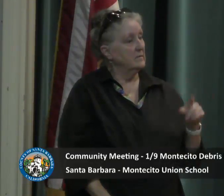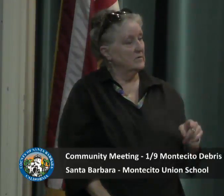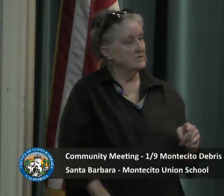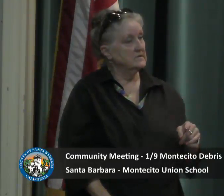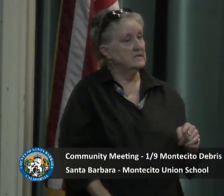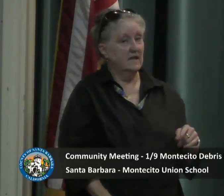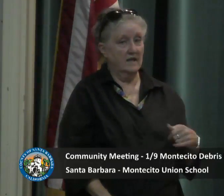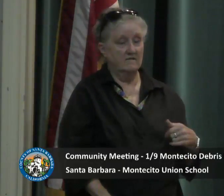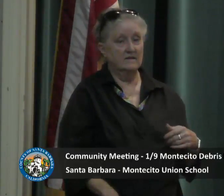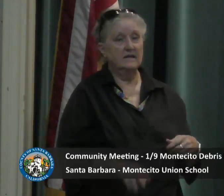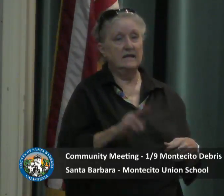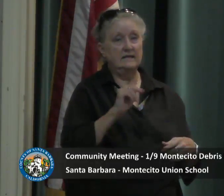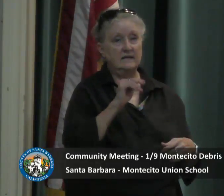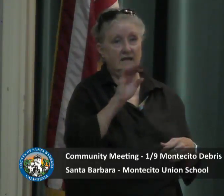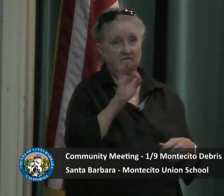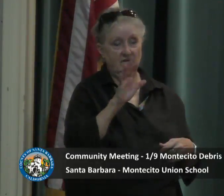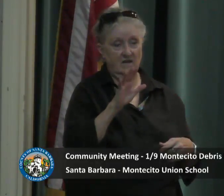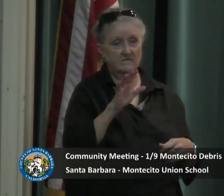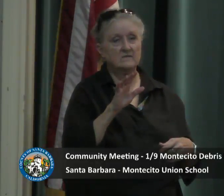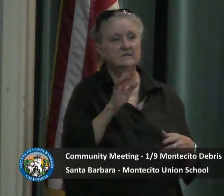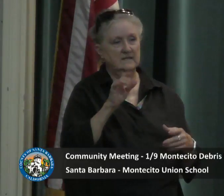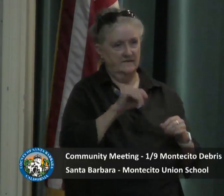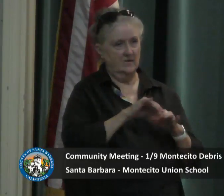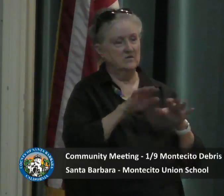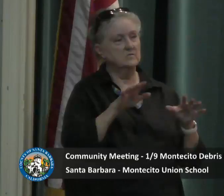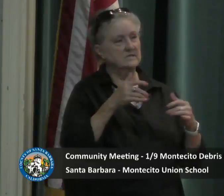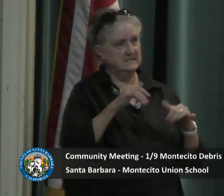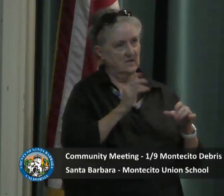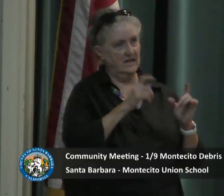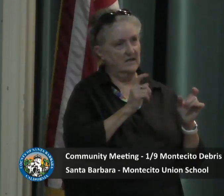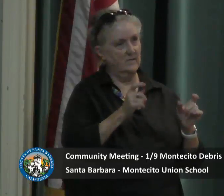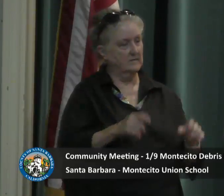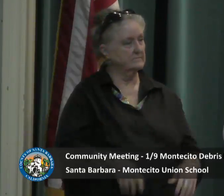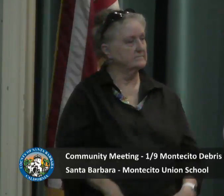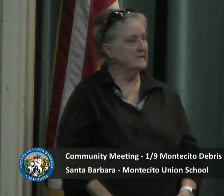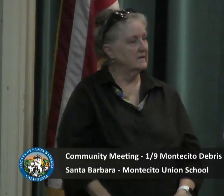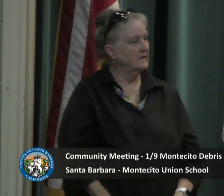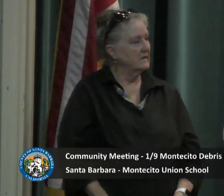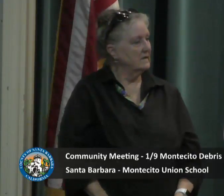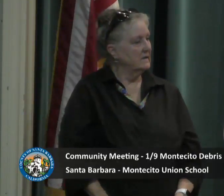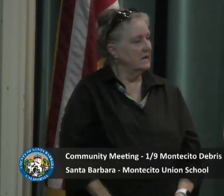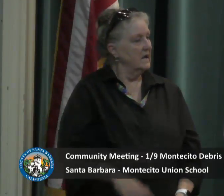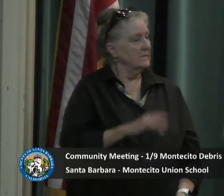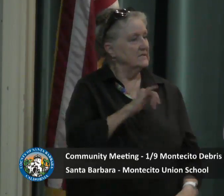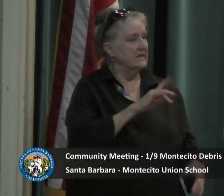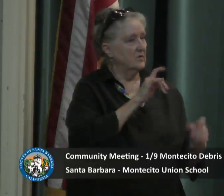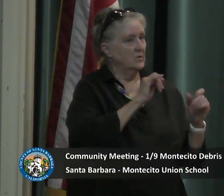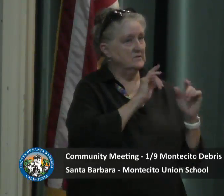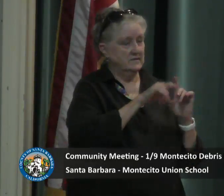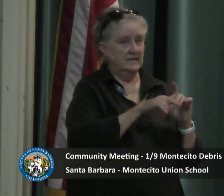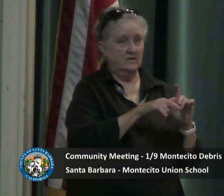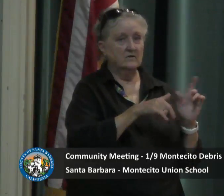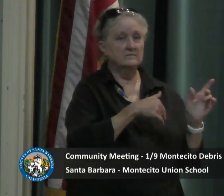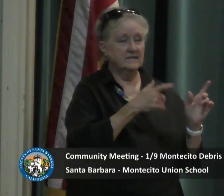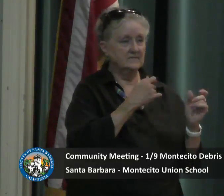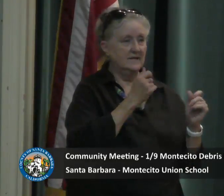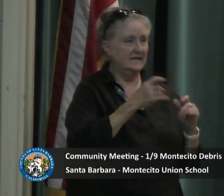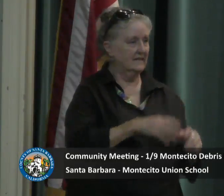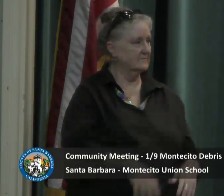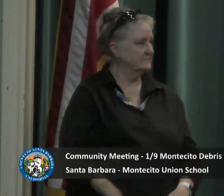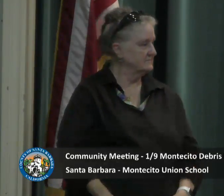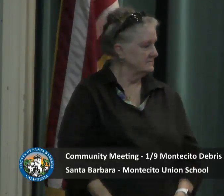an N95 mask, there are distribution locations. We're handing those. I'm going to stay around for questions. You can ask me anything.